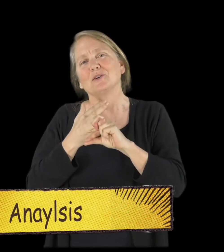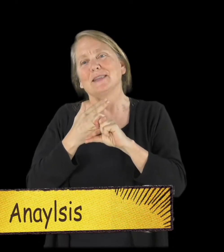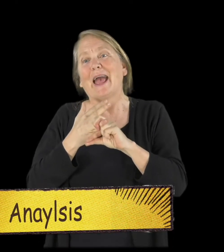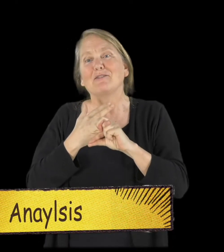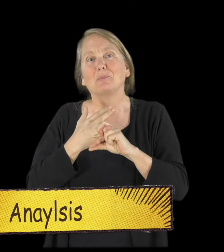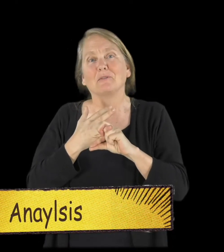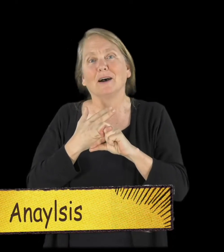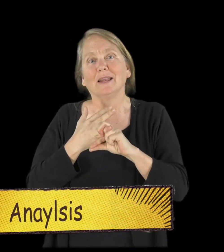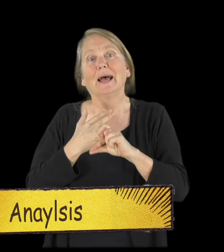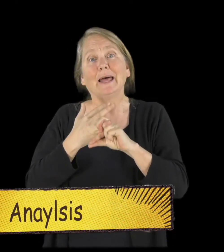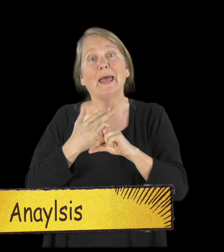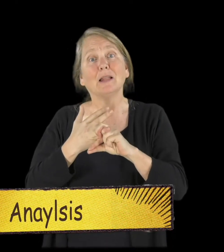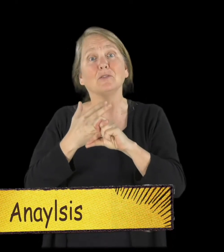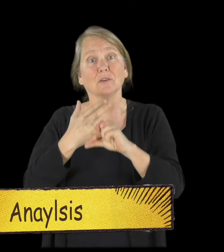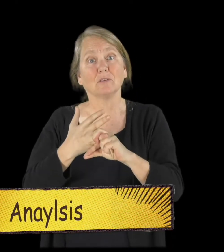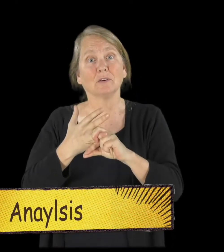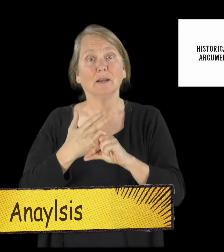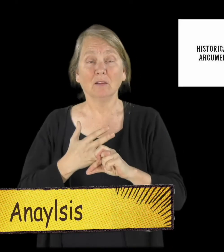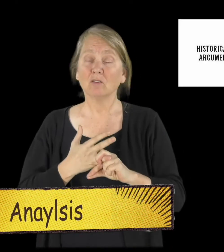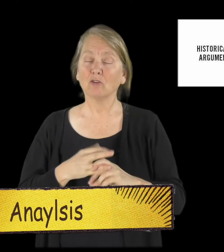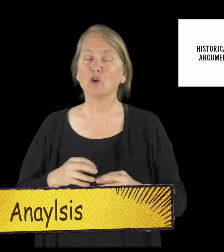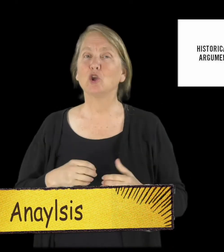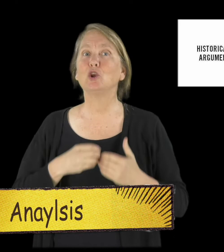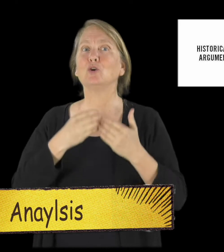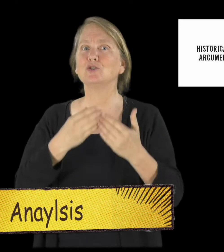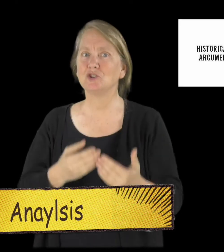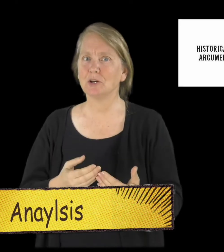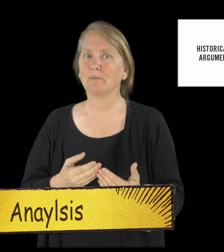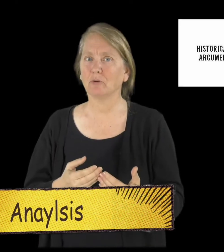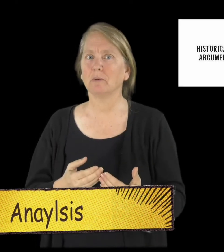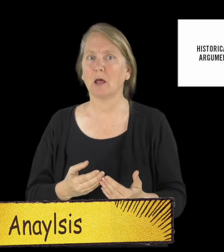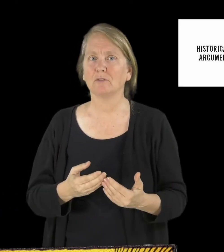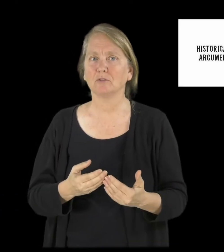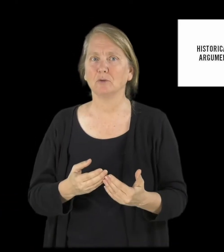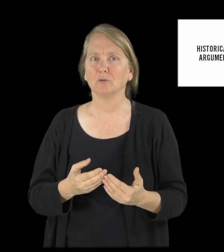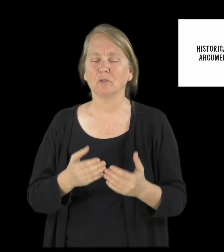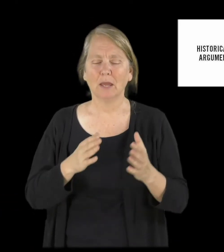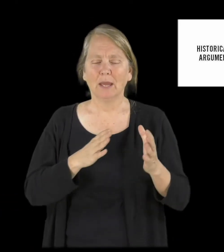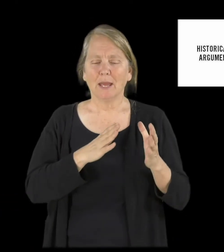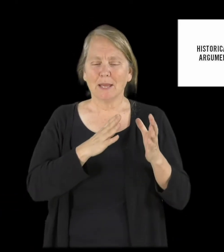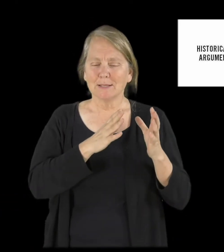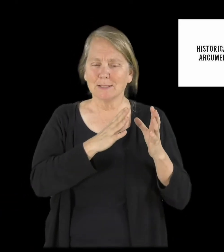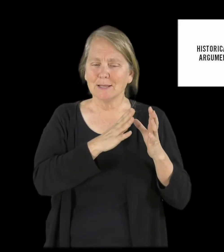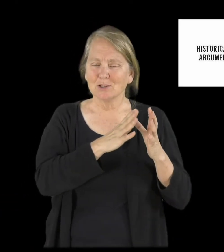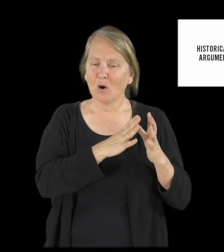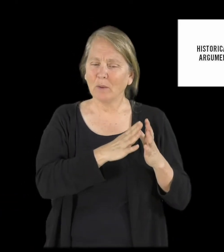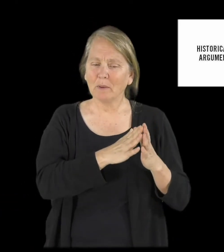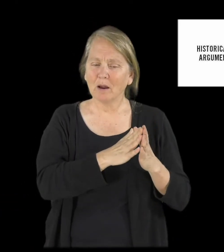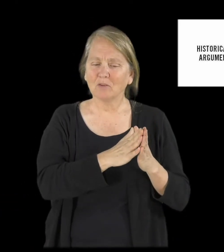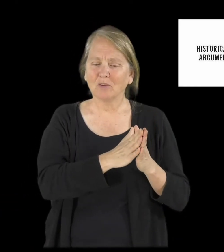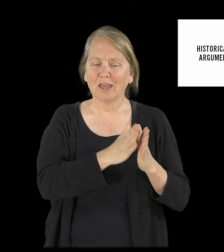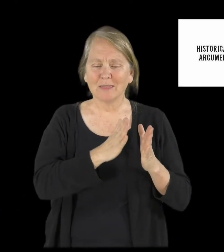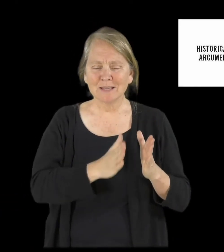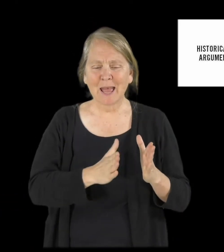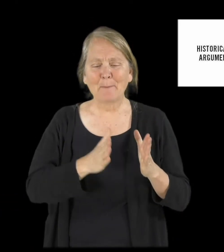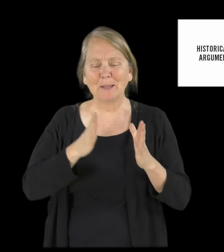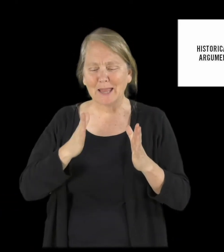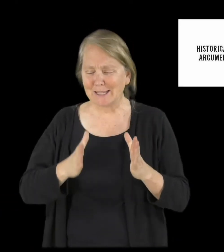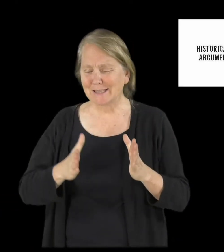they have to provide analysis. And this is a huge jump for a lot of students, is going beyond just saying this happened and this happened